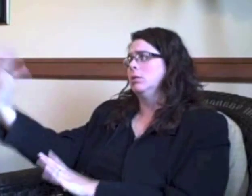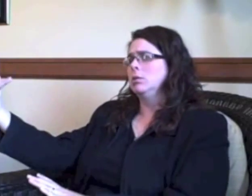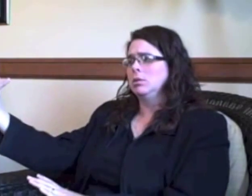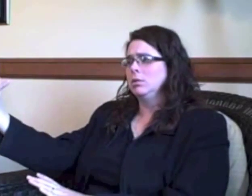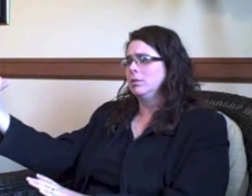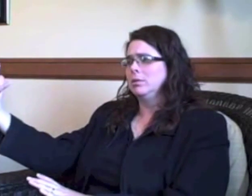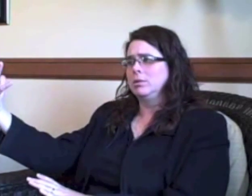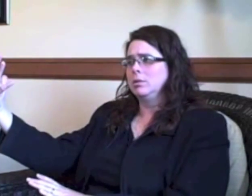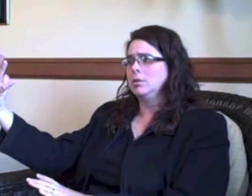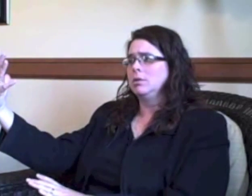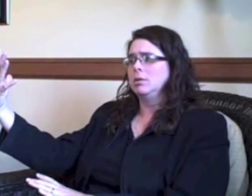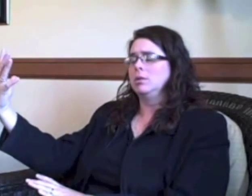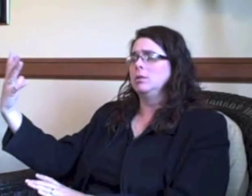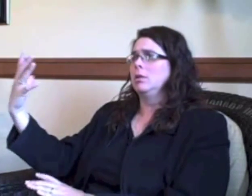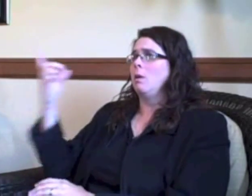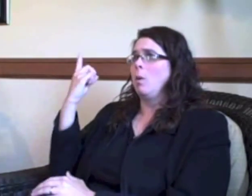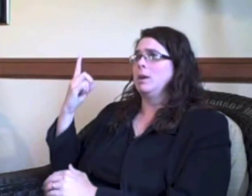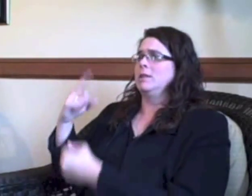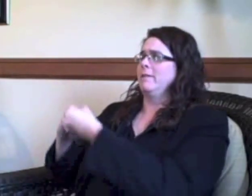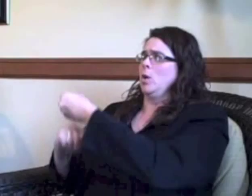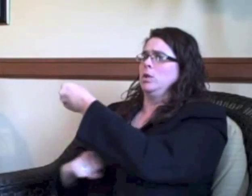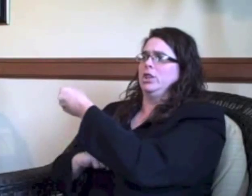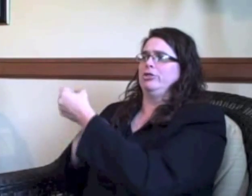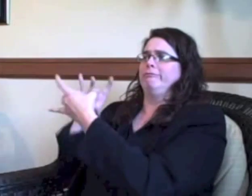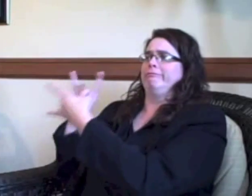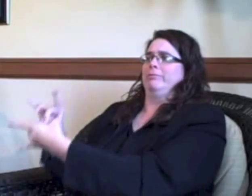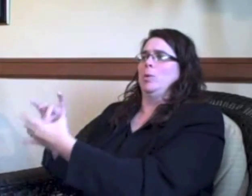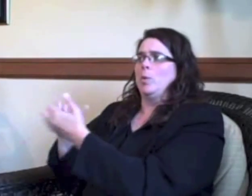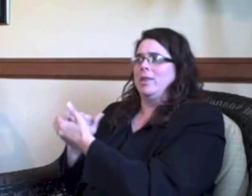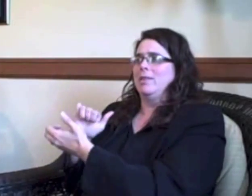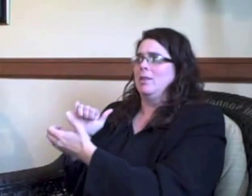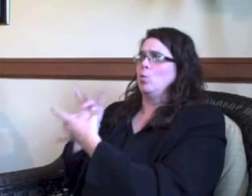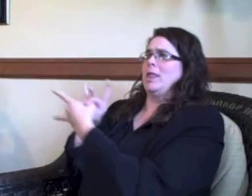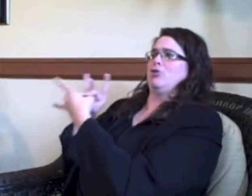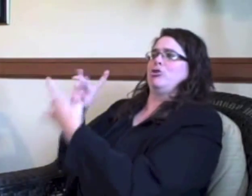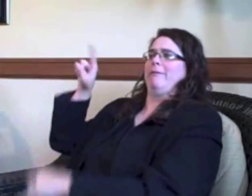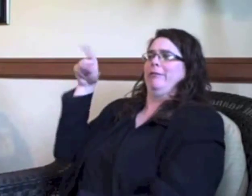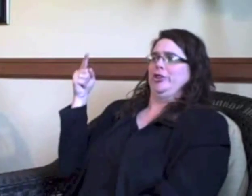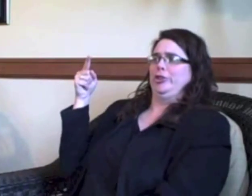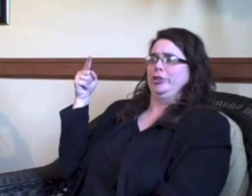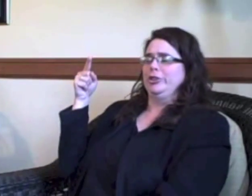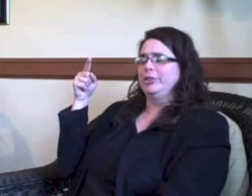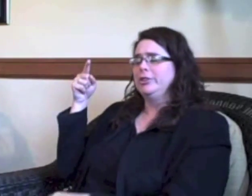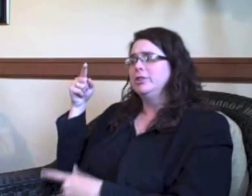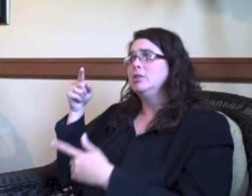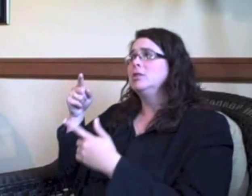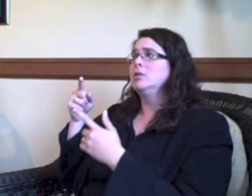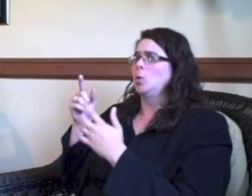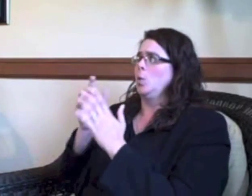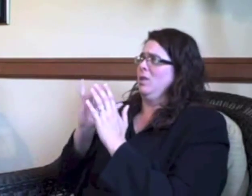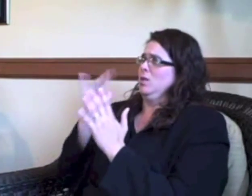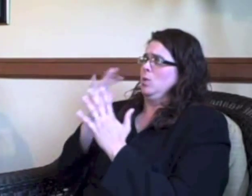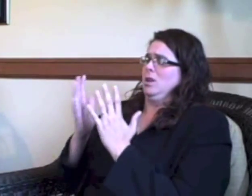whole day just is off. He's the foundation. My relationship with Him comes